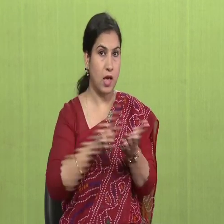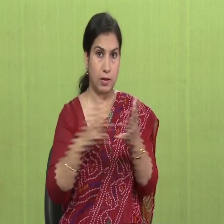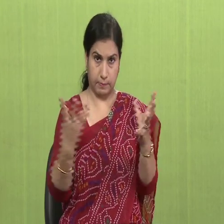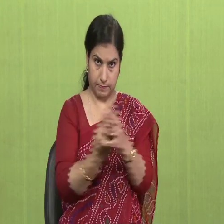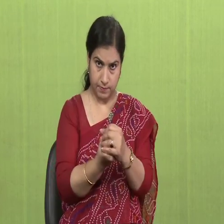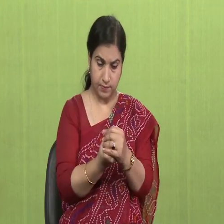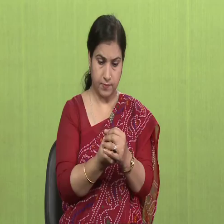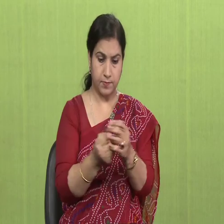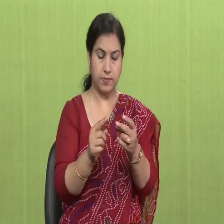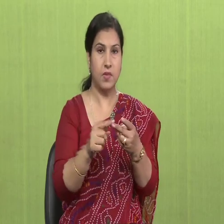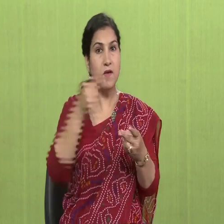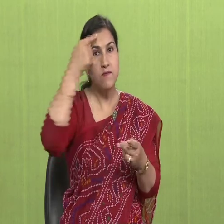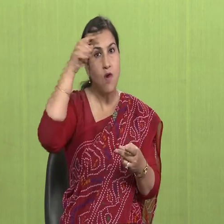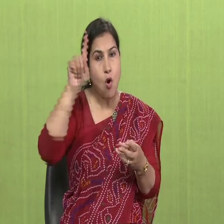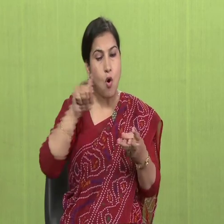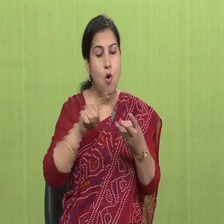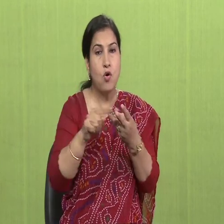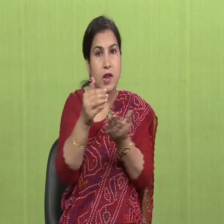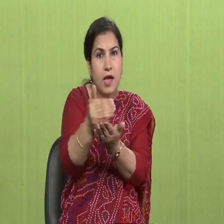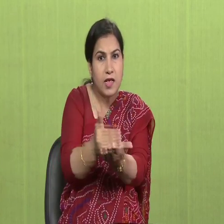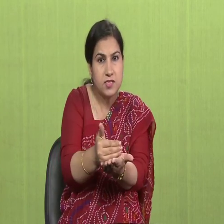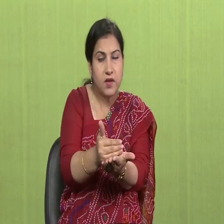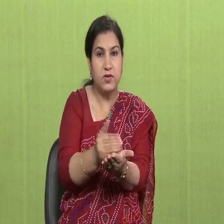for Conservation of Nature.